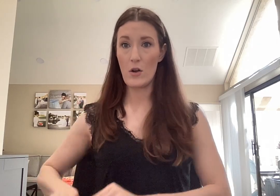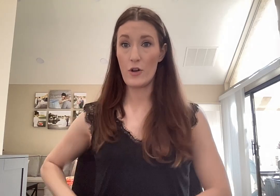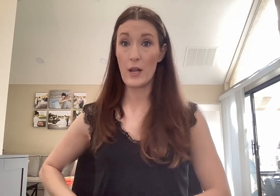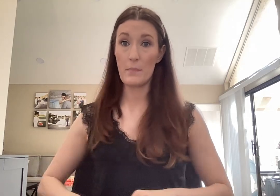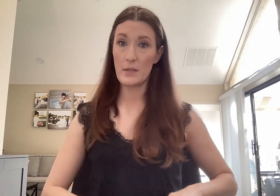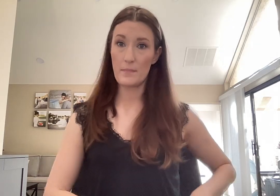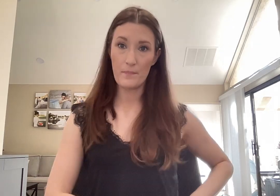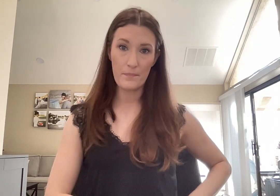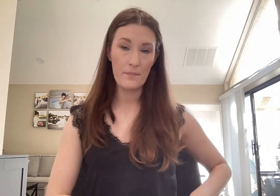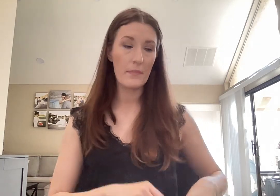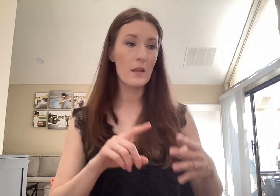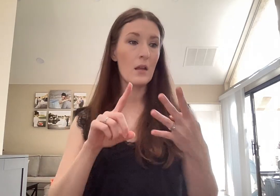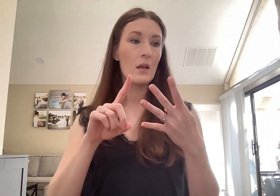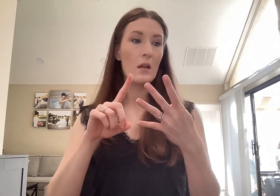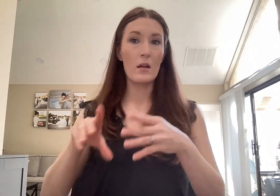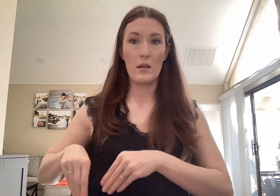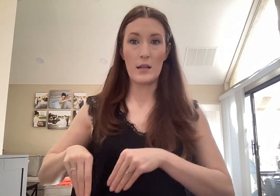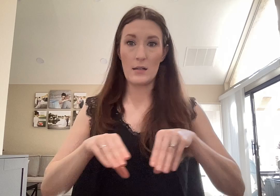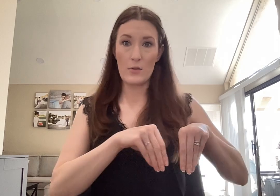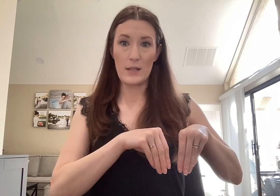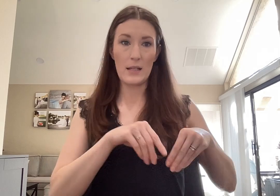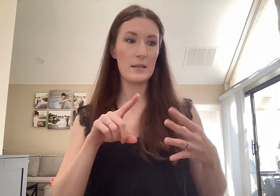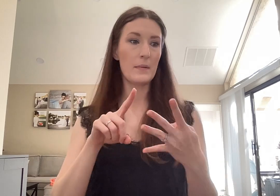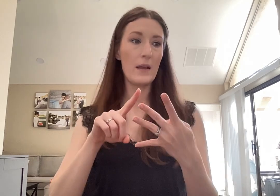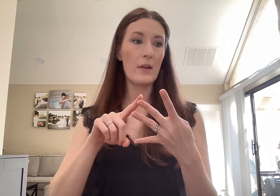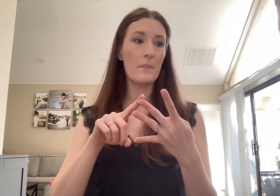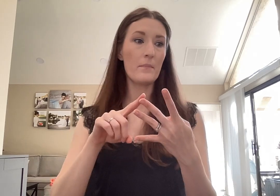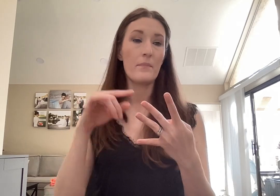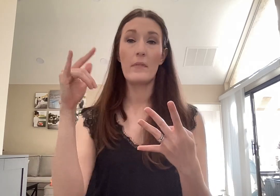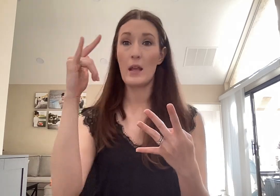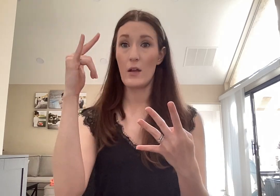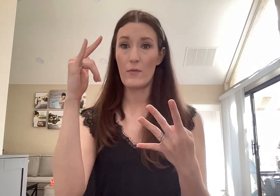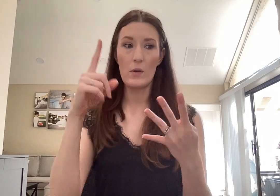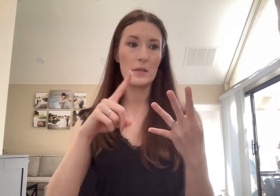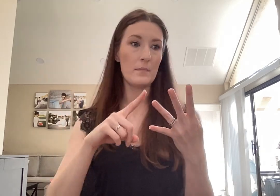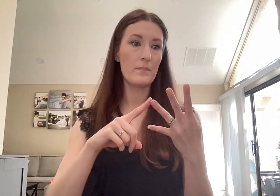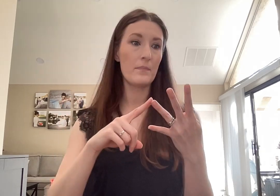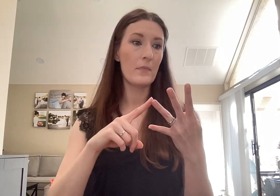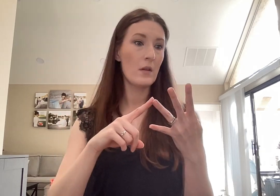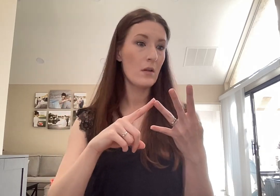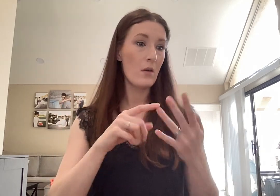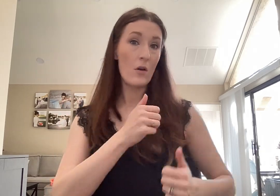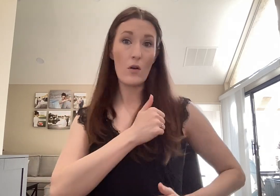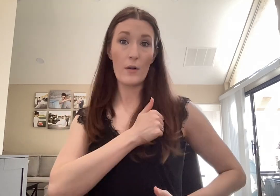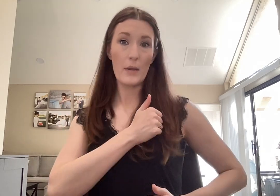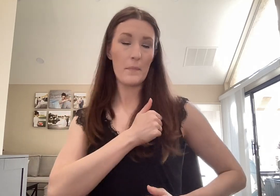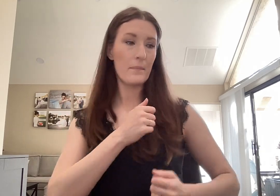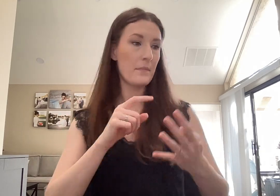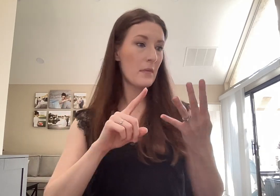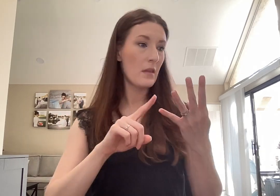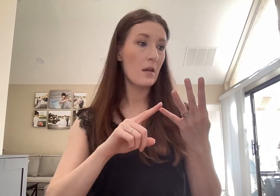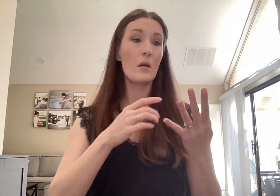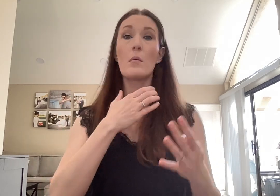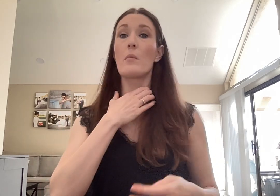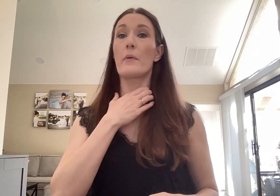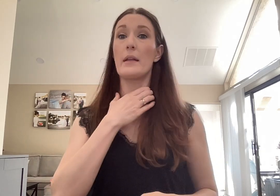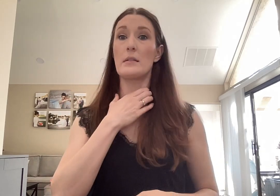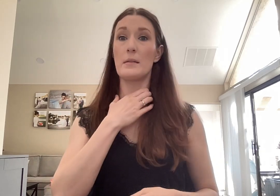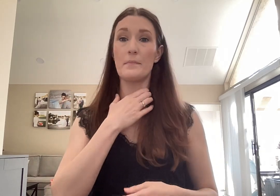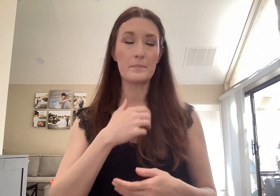your hips. Like it goes like this. Navy, Air Force, Army, Marines.